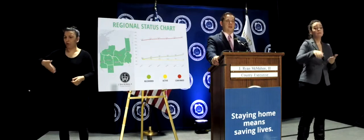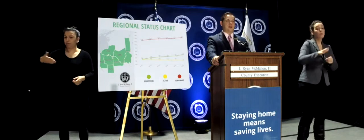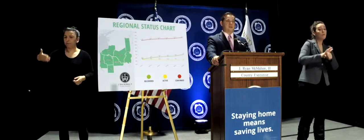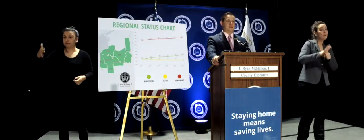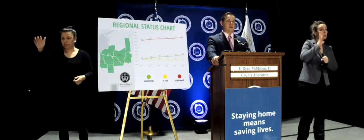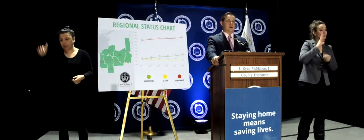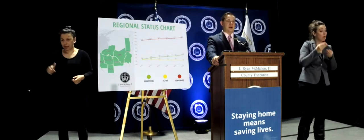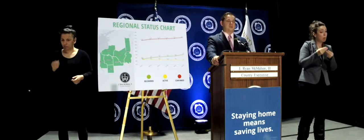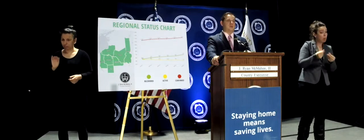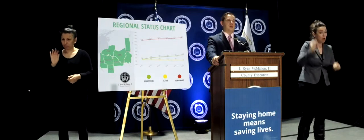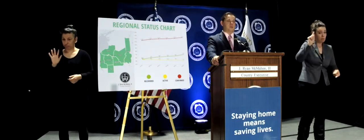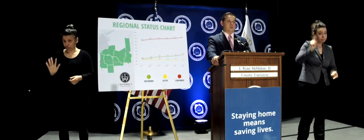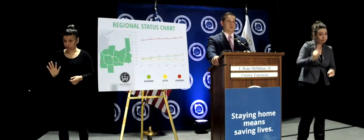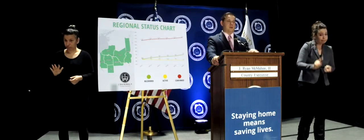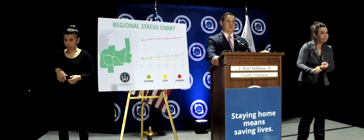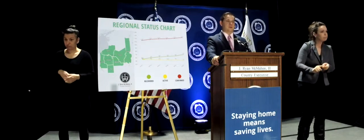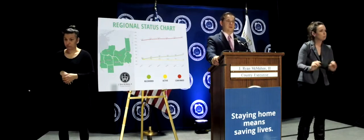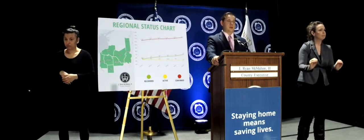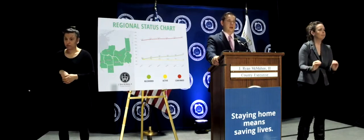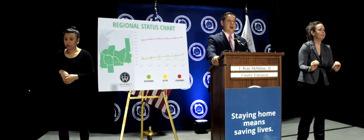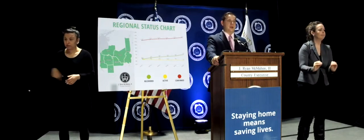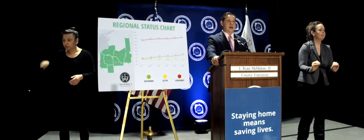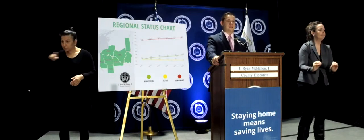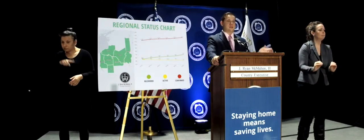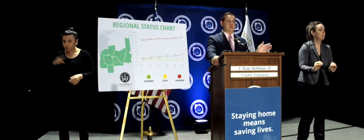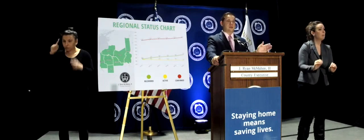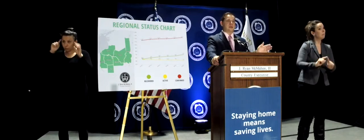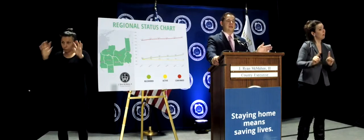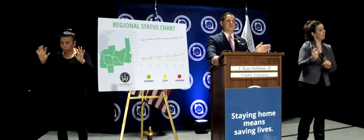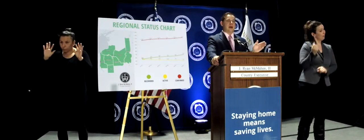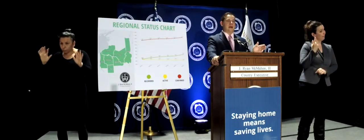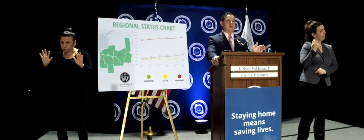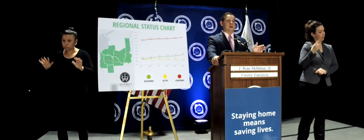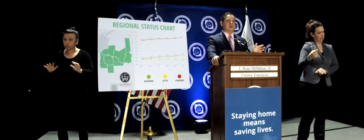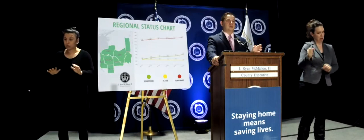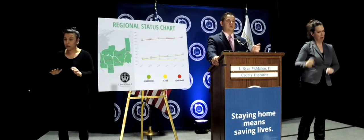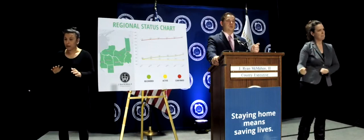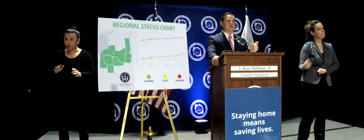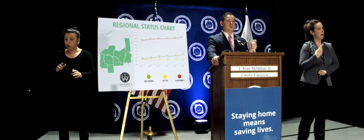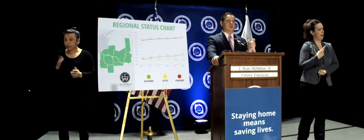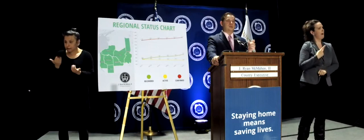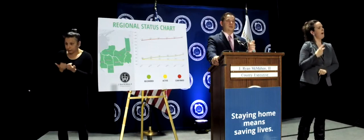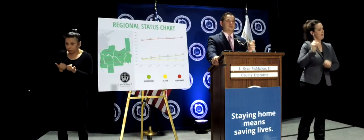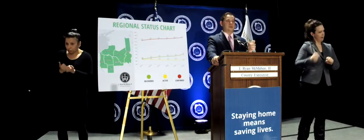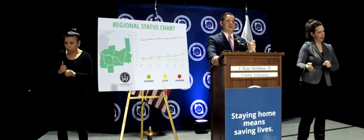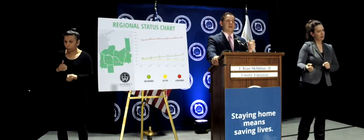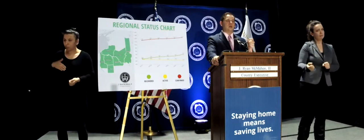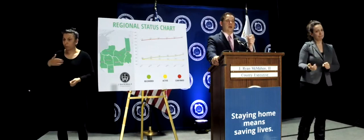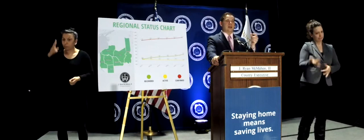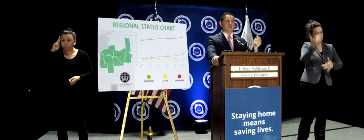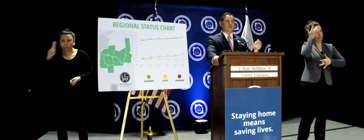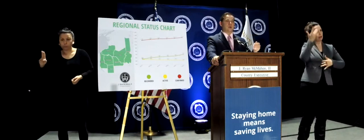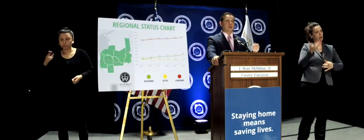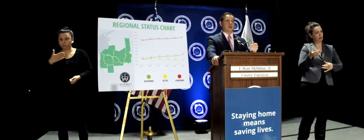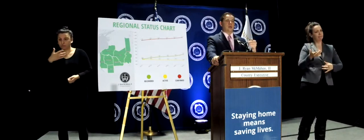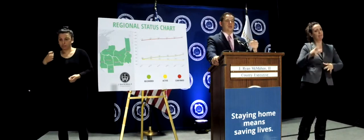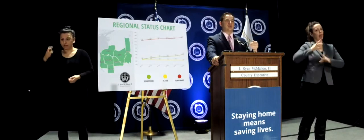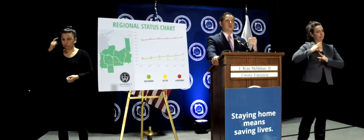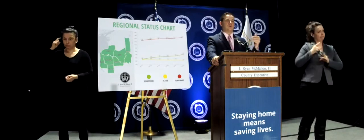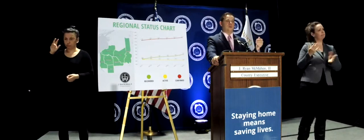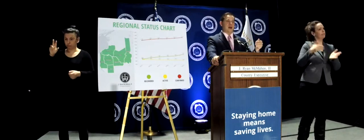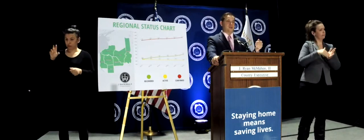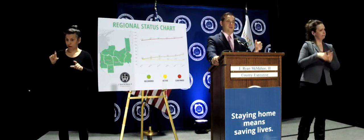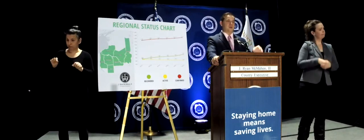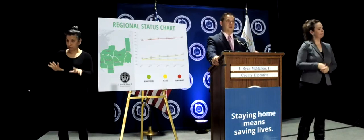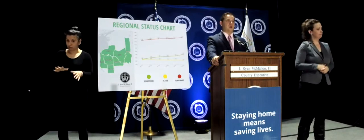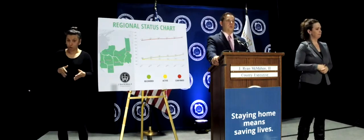next phase and our next fight with this virus. And that's getting back to business in a gradual and